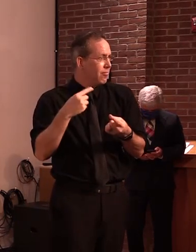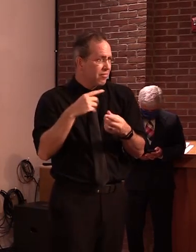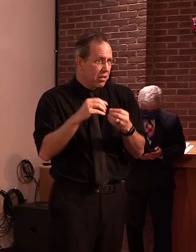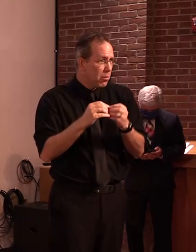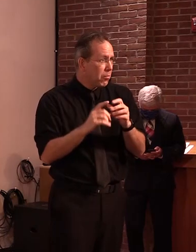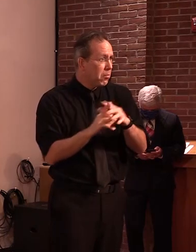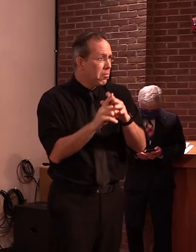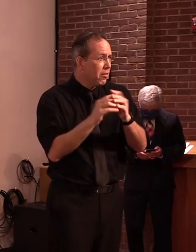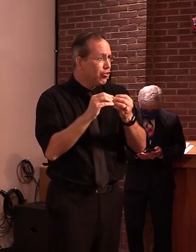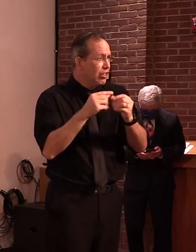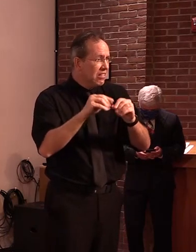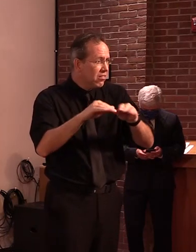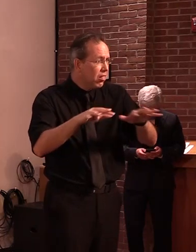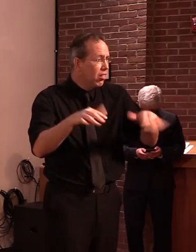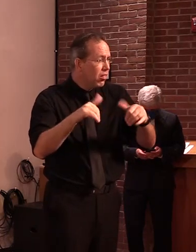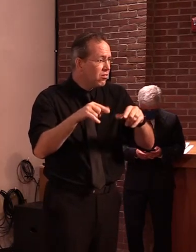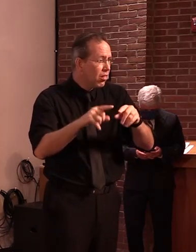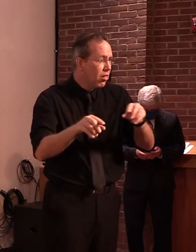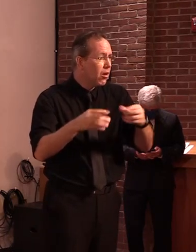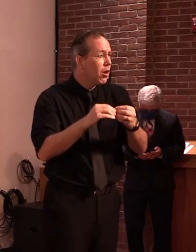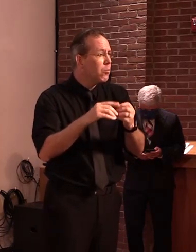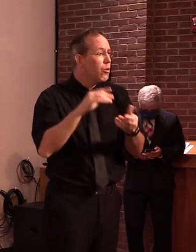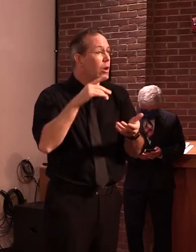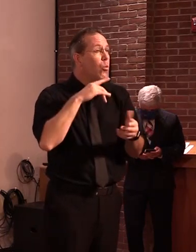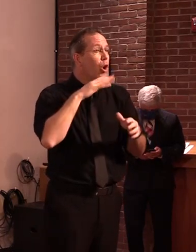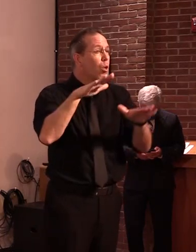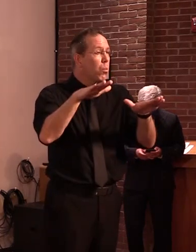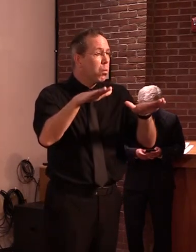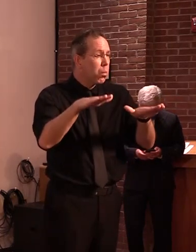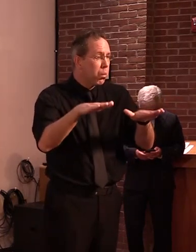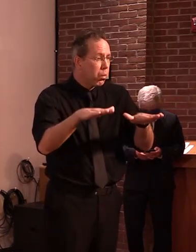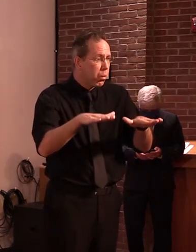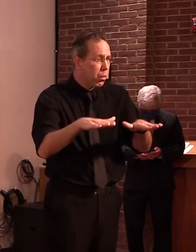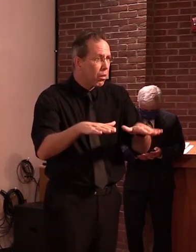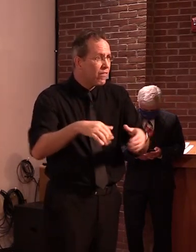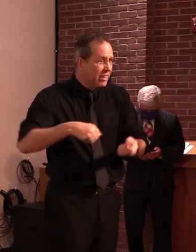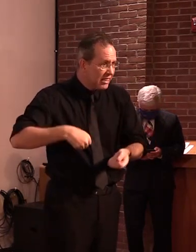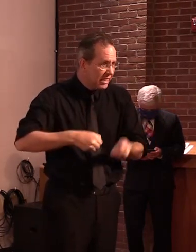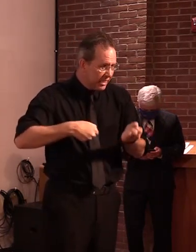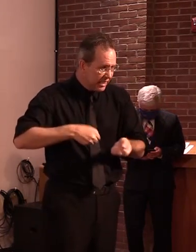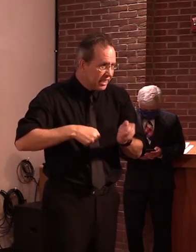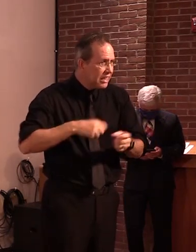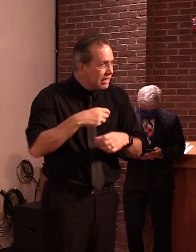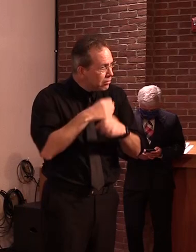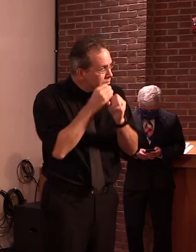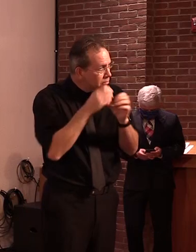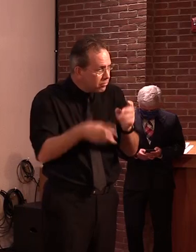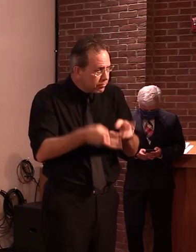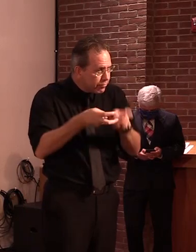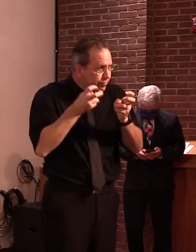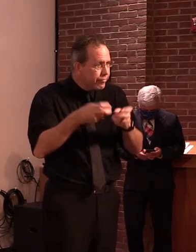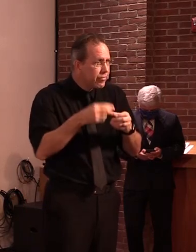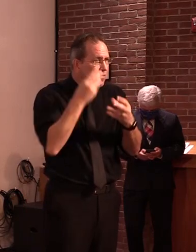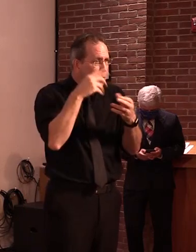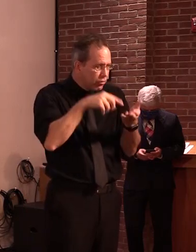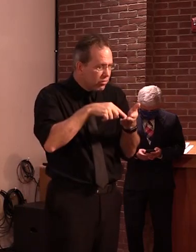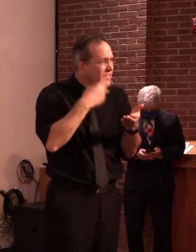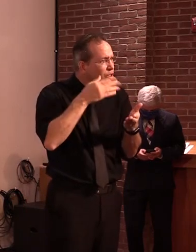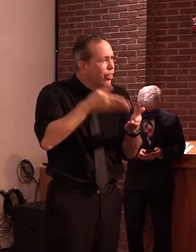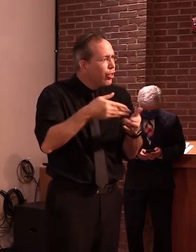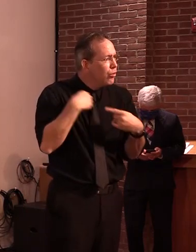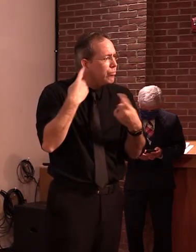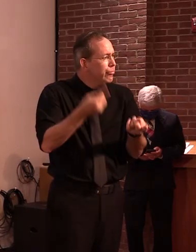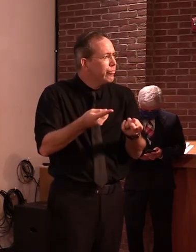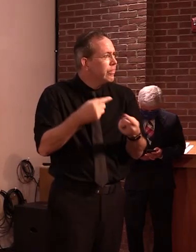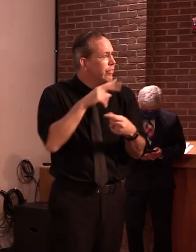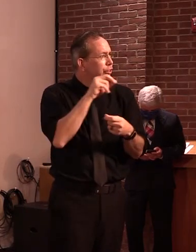the lakes and streams is part of the problem. It's still there. So that's I would let Julie